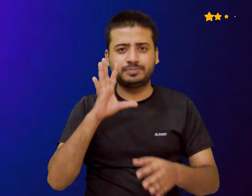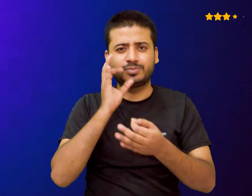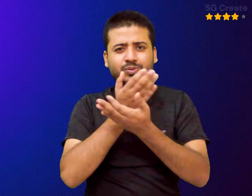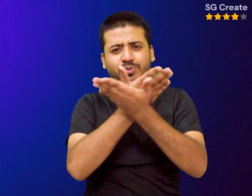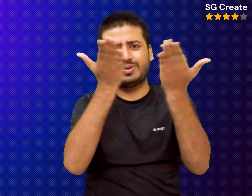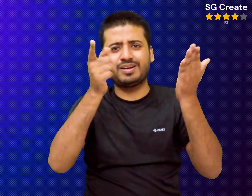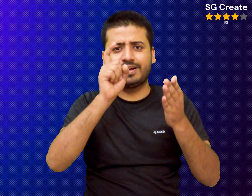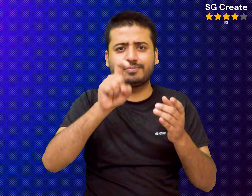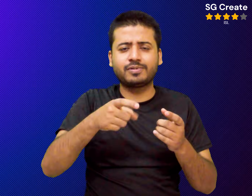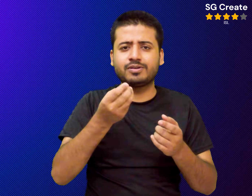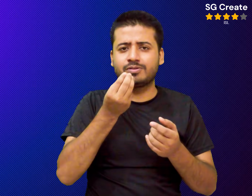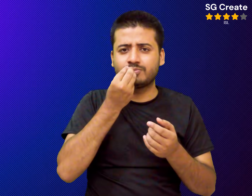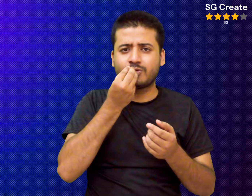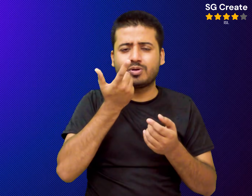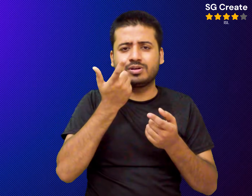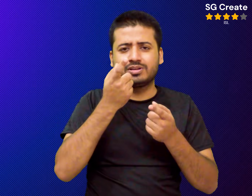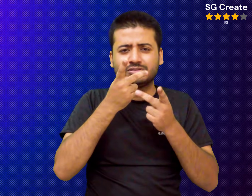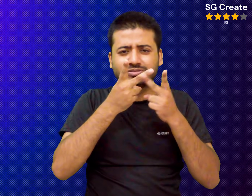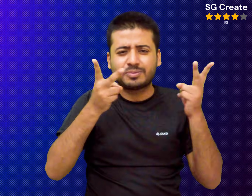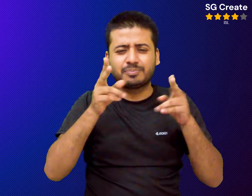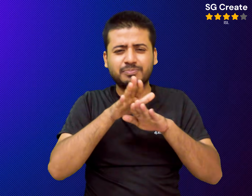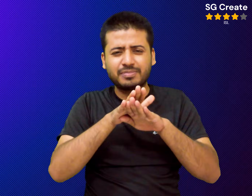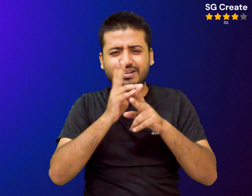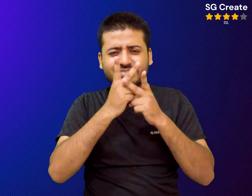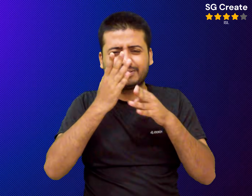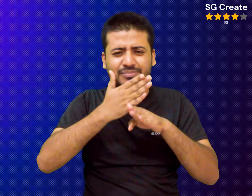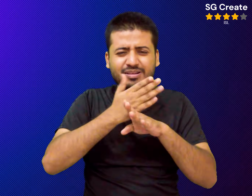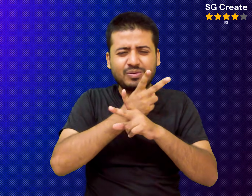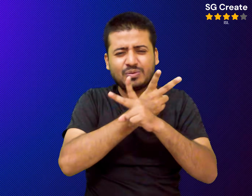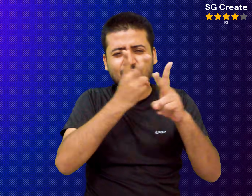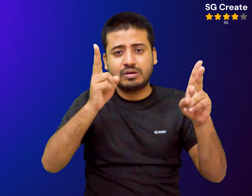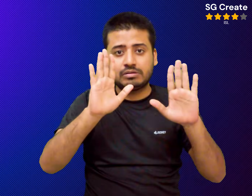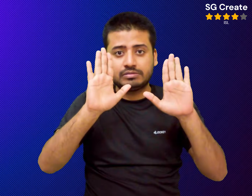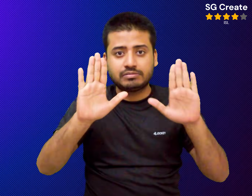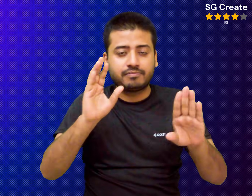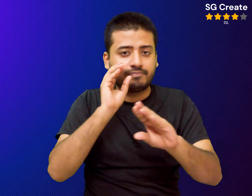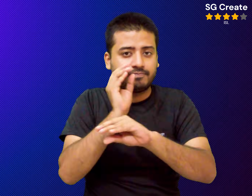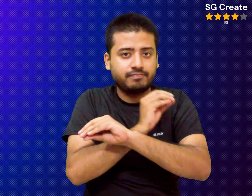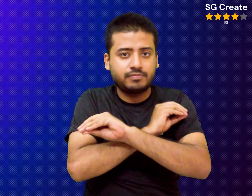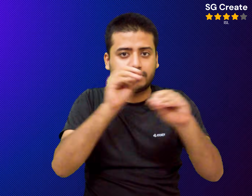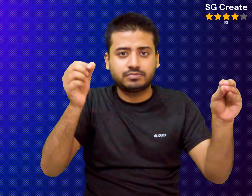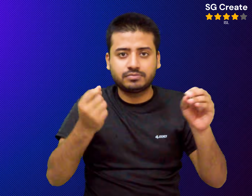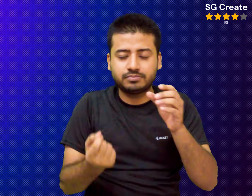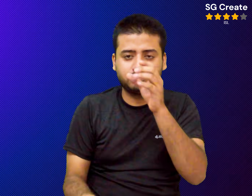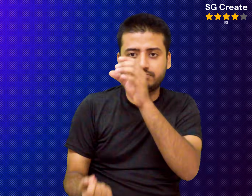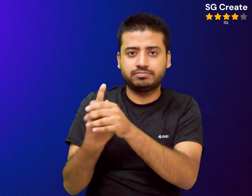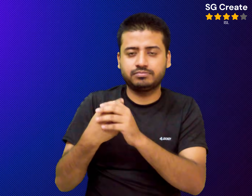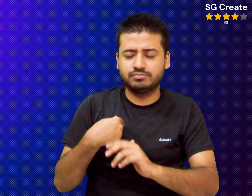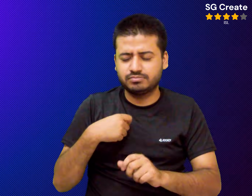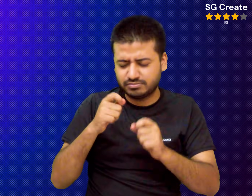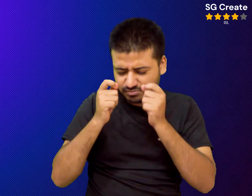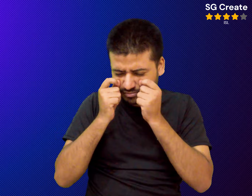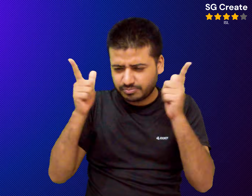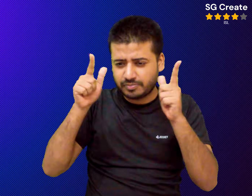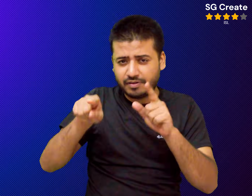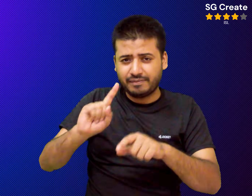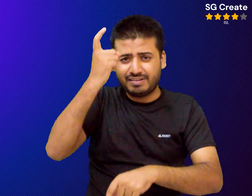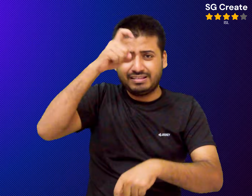The ant that stores honey benefits. Benefits of the honeypot ant. Honeypot ants, also known as honey ants,